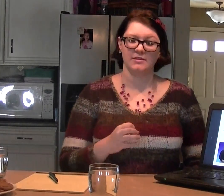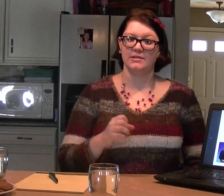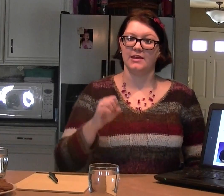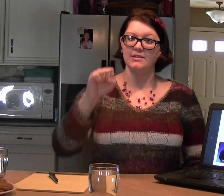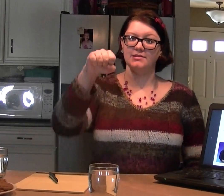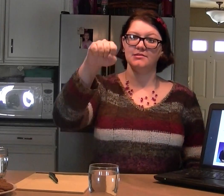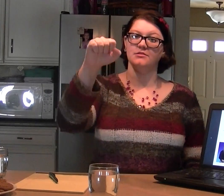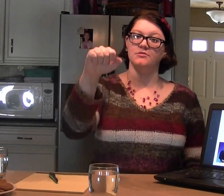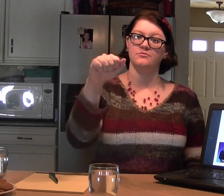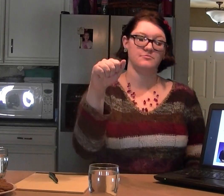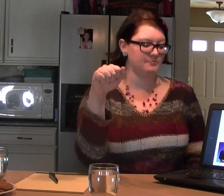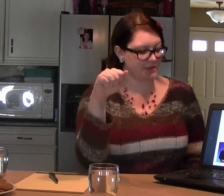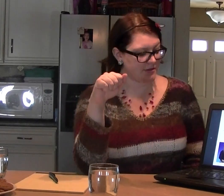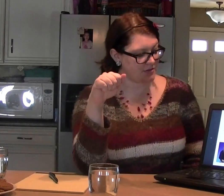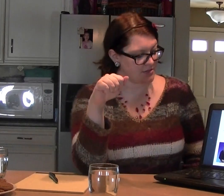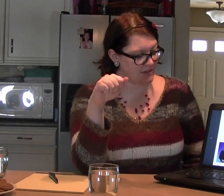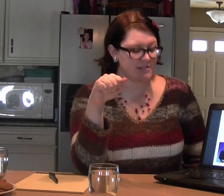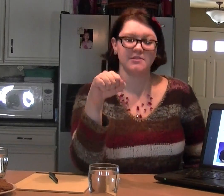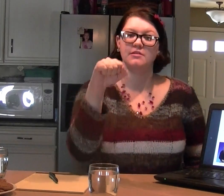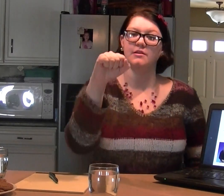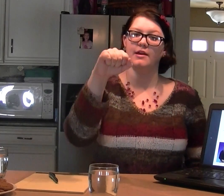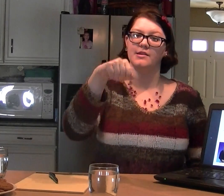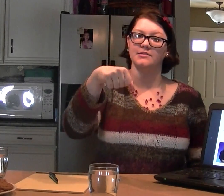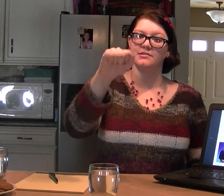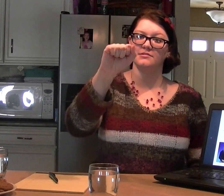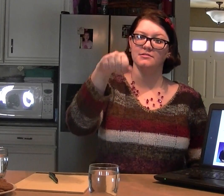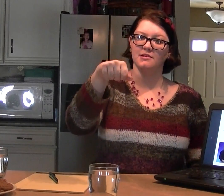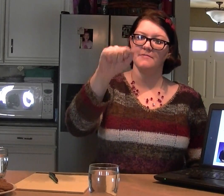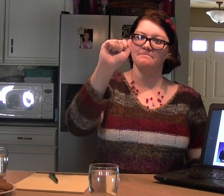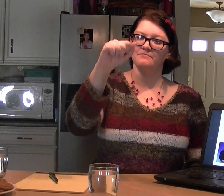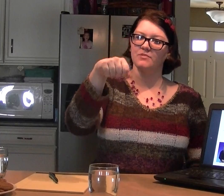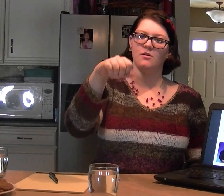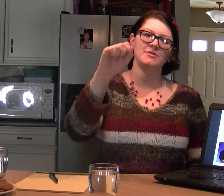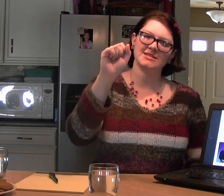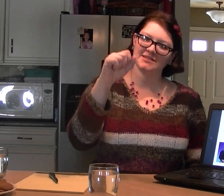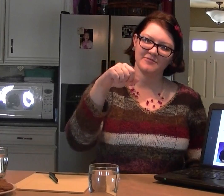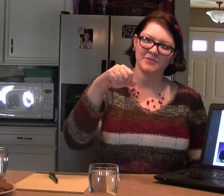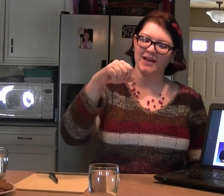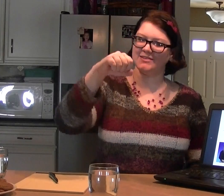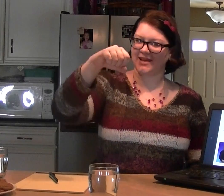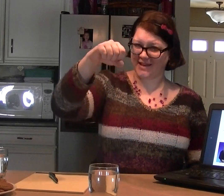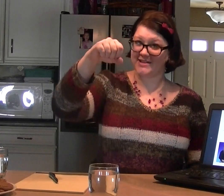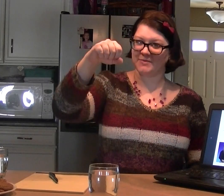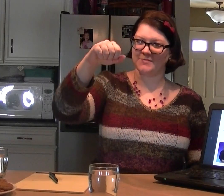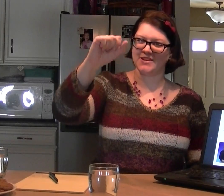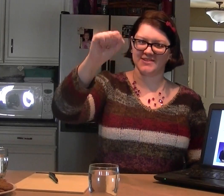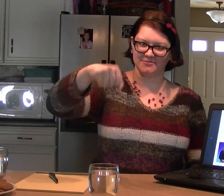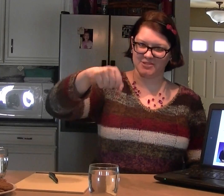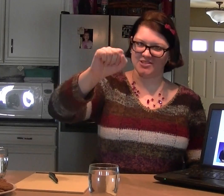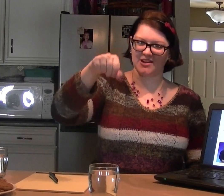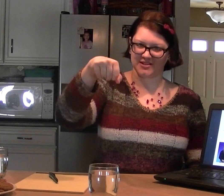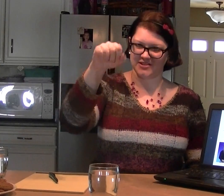Then yes, you make a closed fist, and almost as if you had like a hand puppet and you were just nodding your